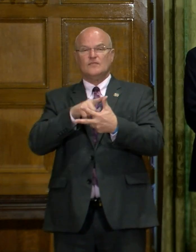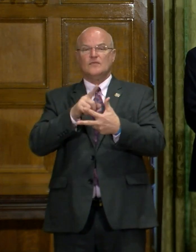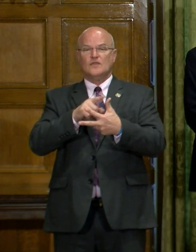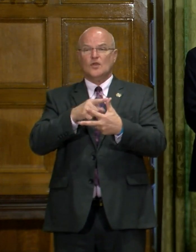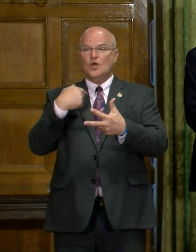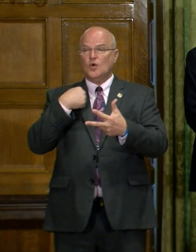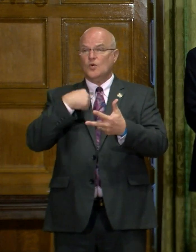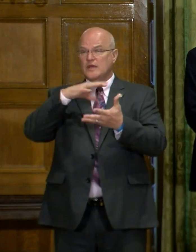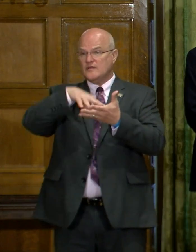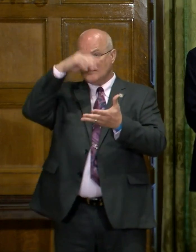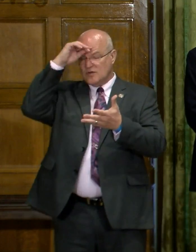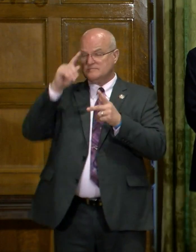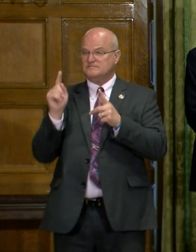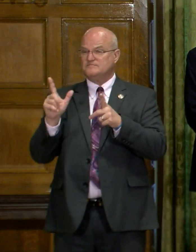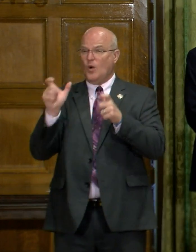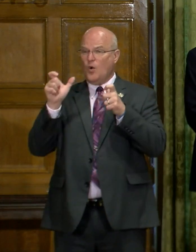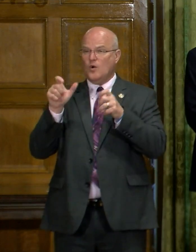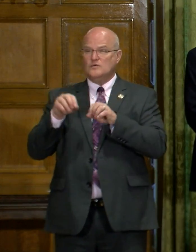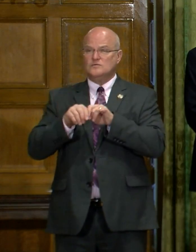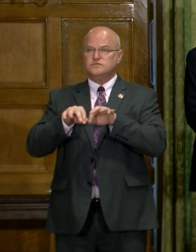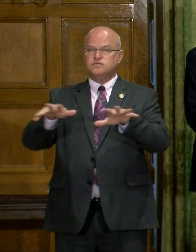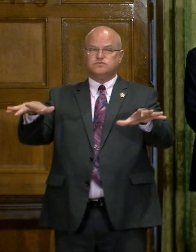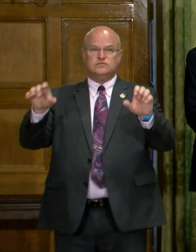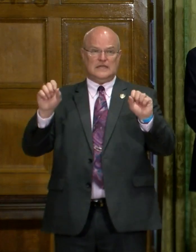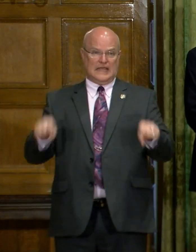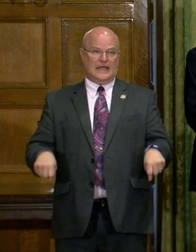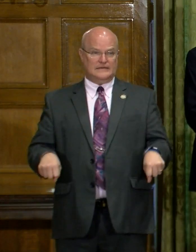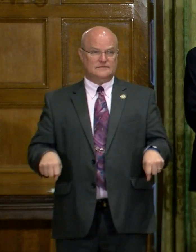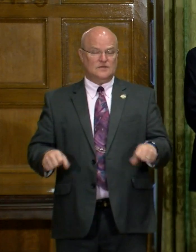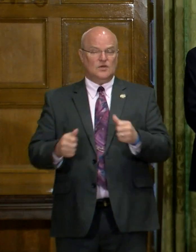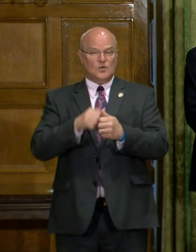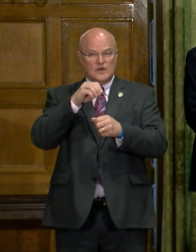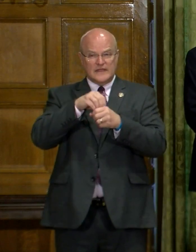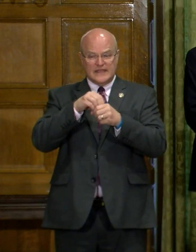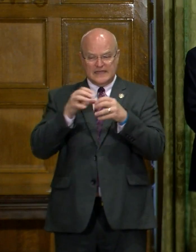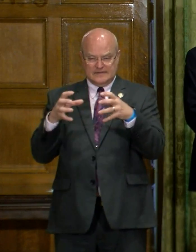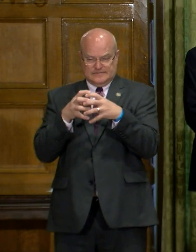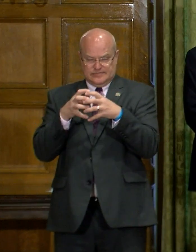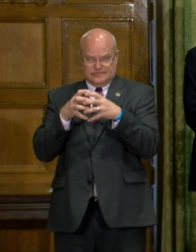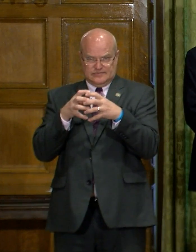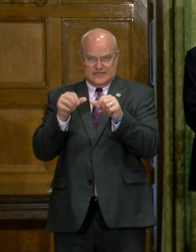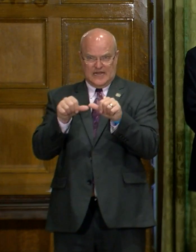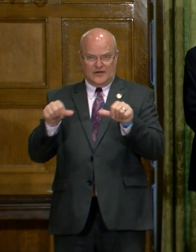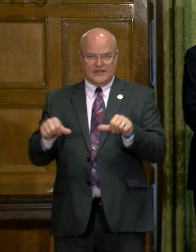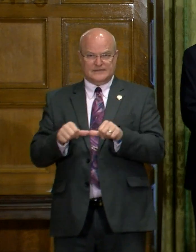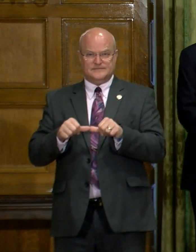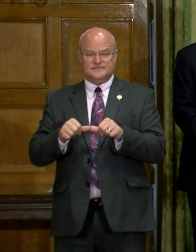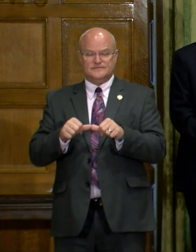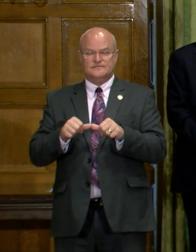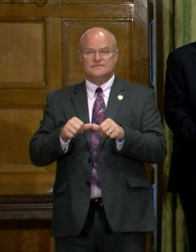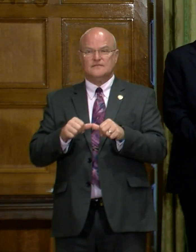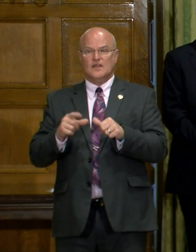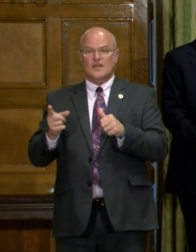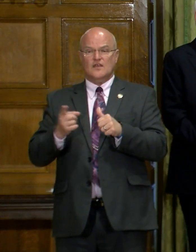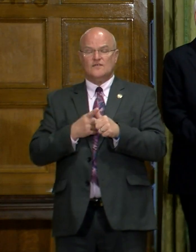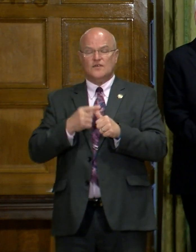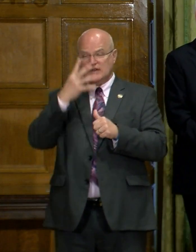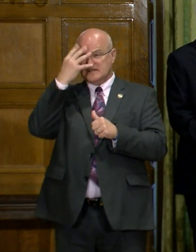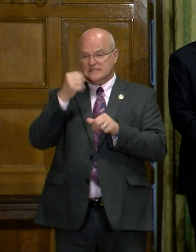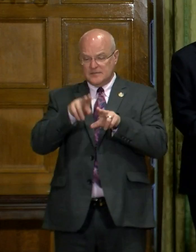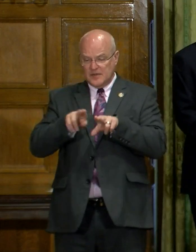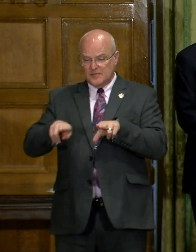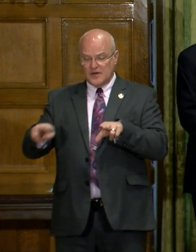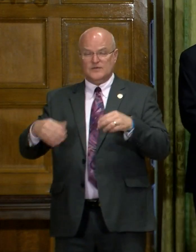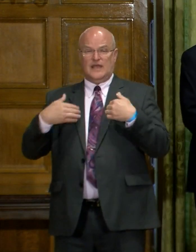One is that we've learned how rapidly COVID-19 can spread within a communal living setting. The first barracks that we